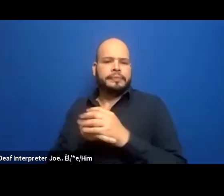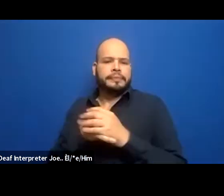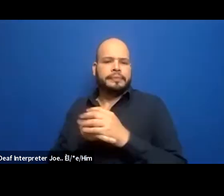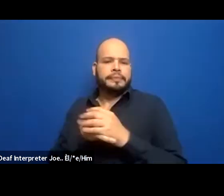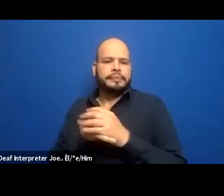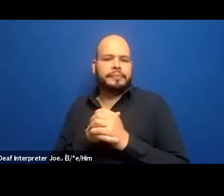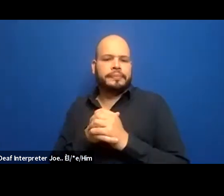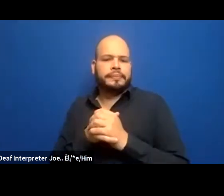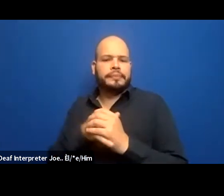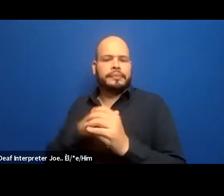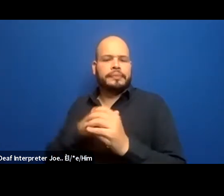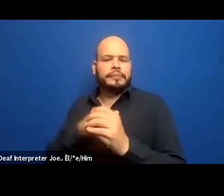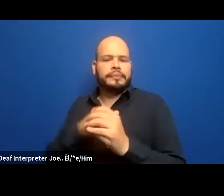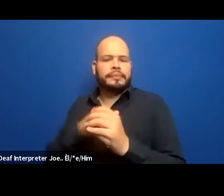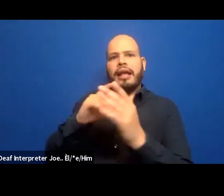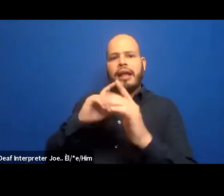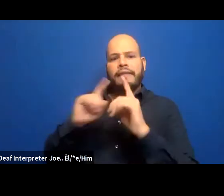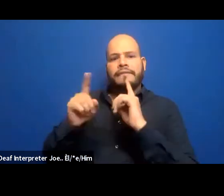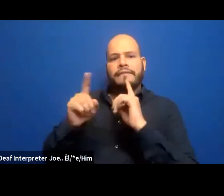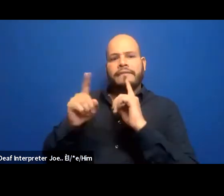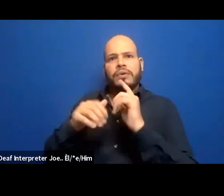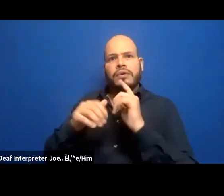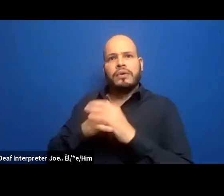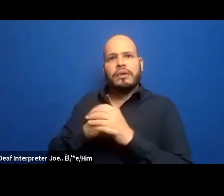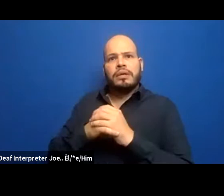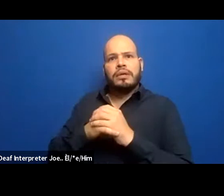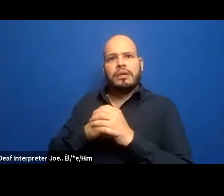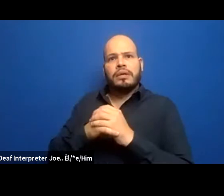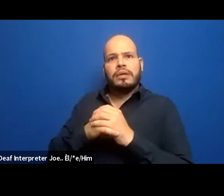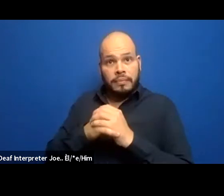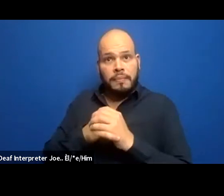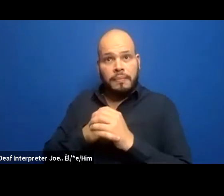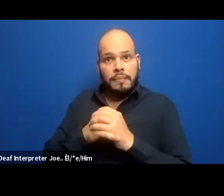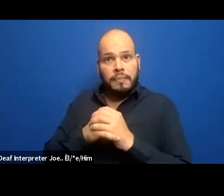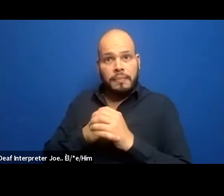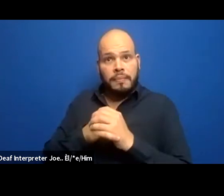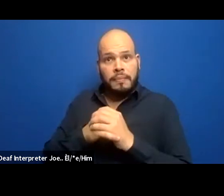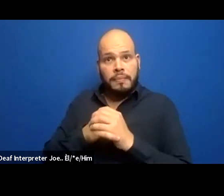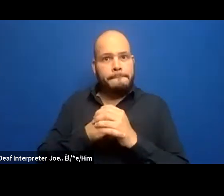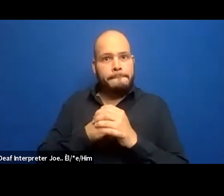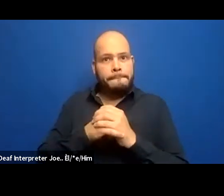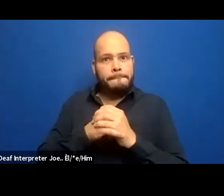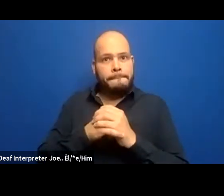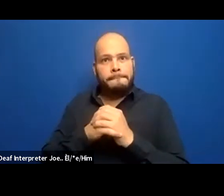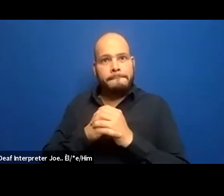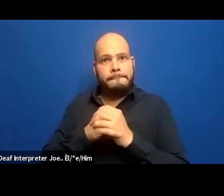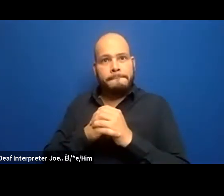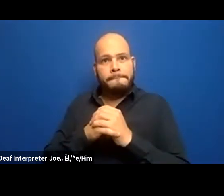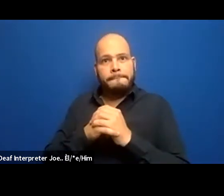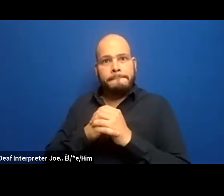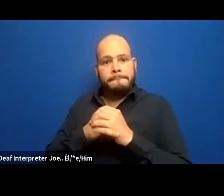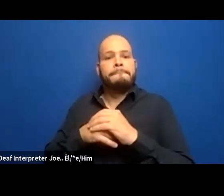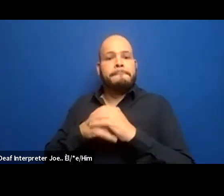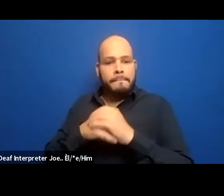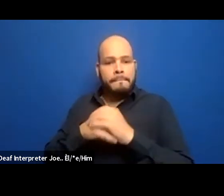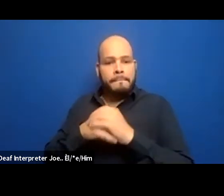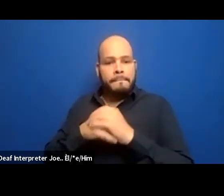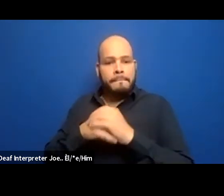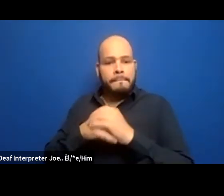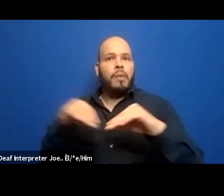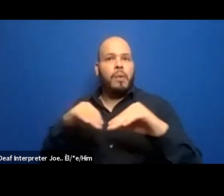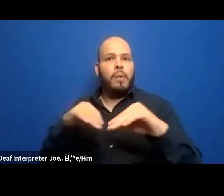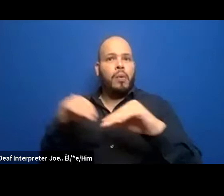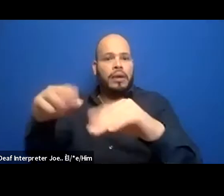of that, right? So why is it important for youth and young folks to be at the forefront of